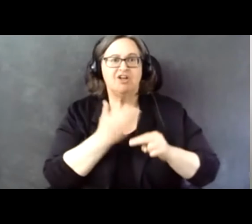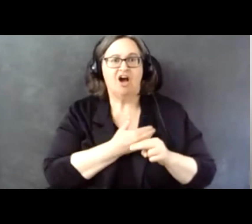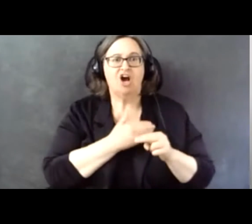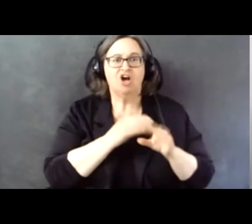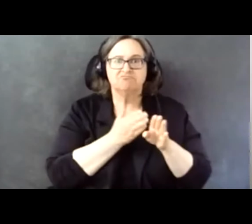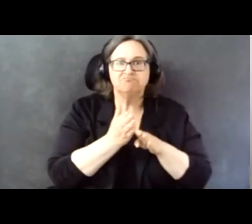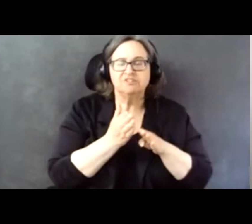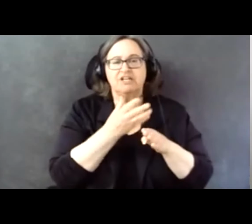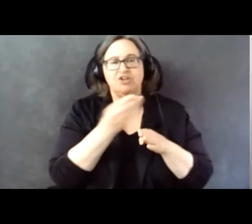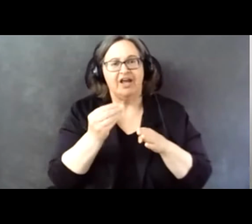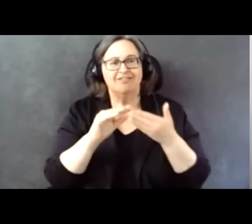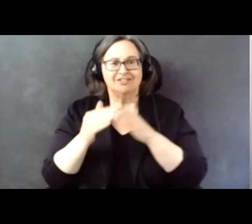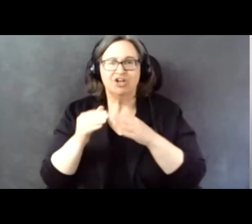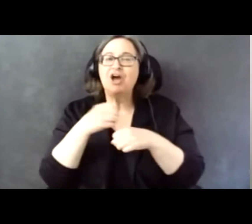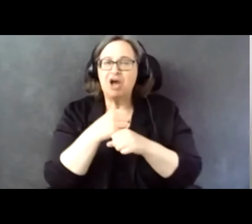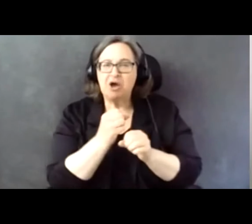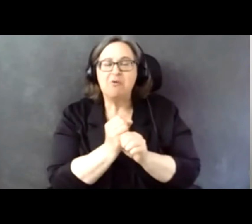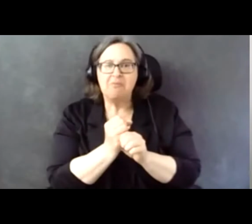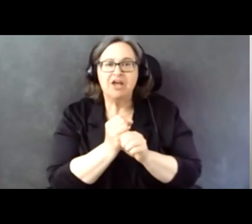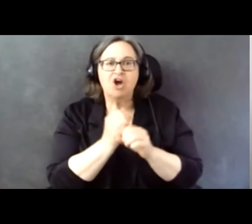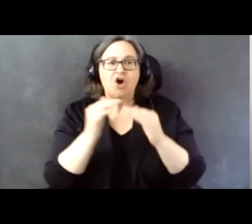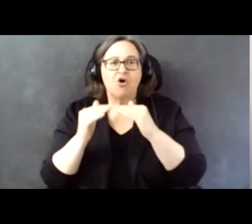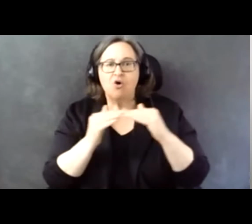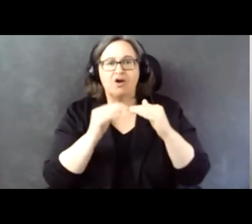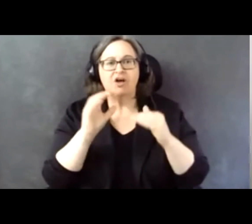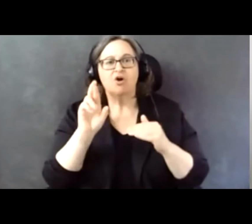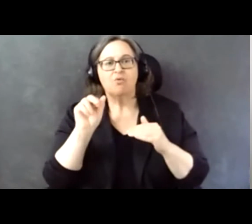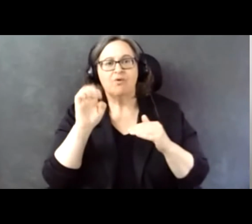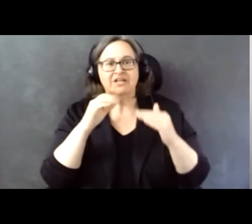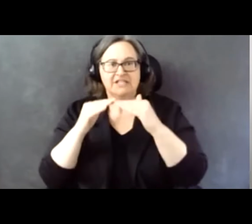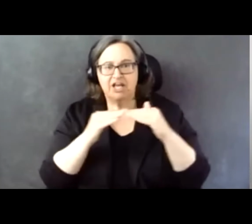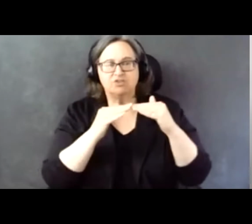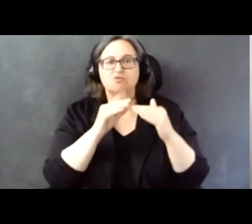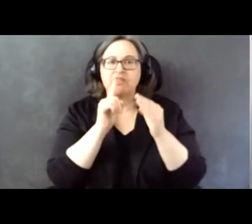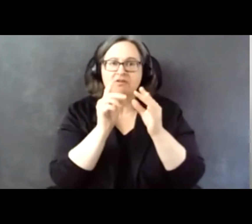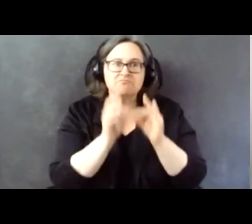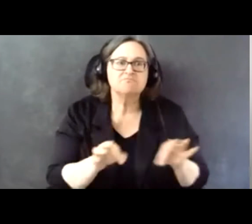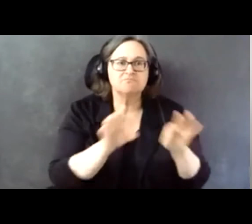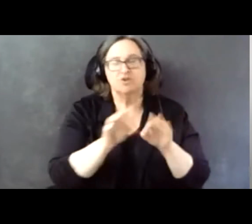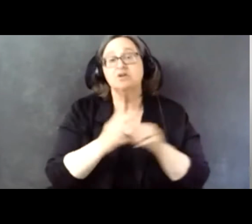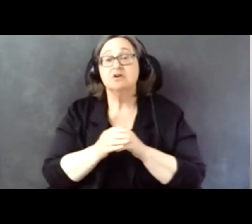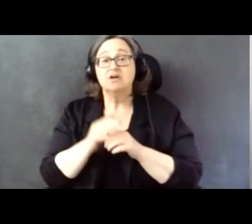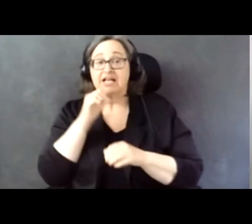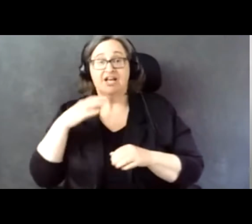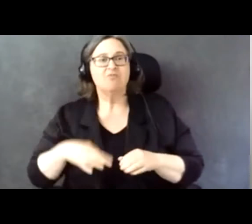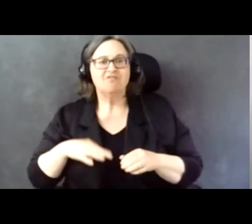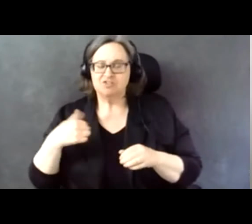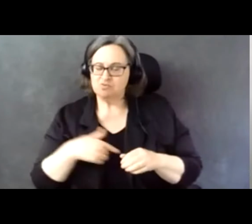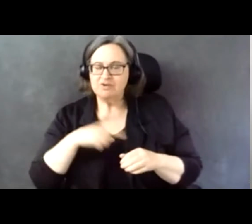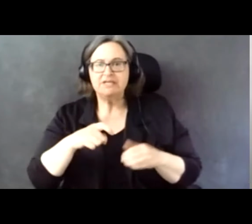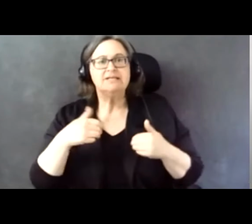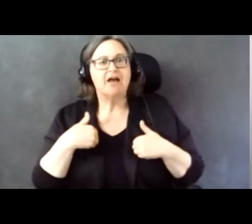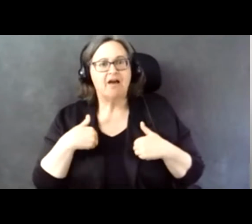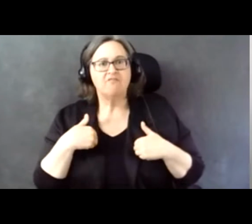racial equity a fundamental condition of success non-profits really are fundamental to how community members support one another